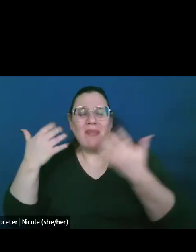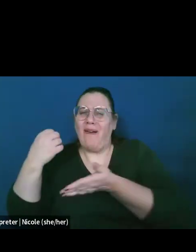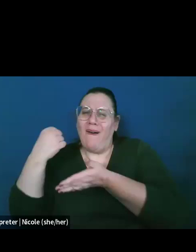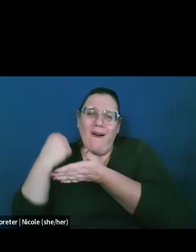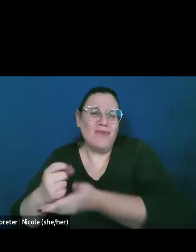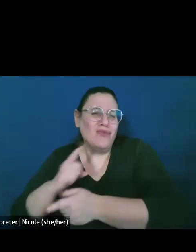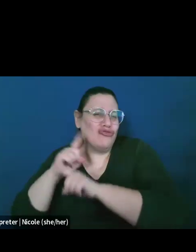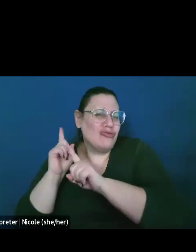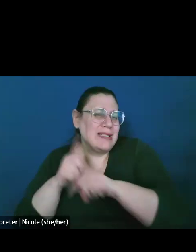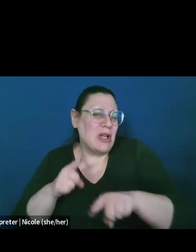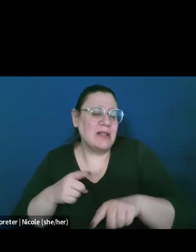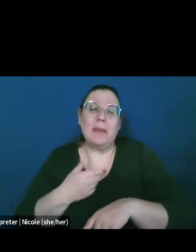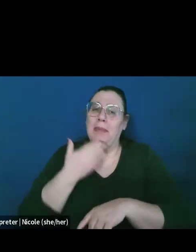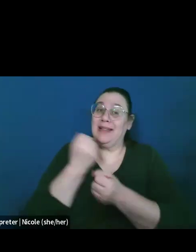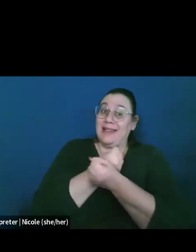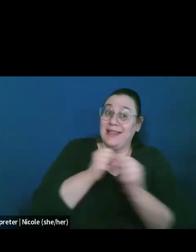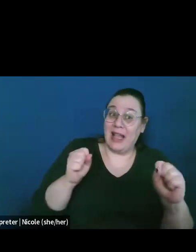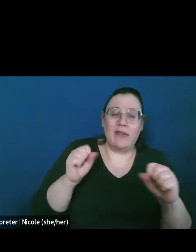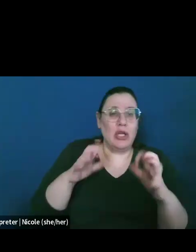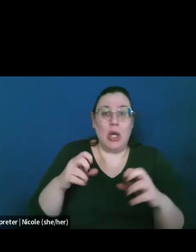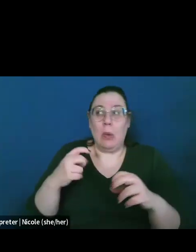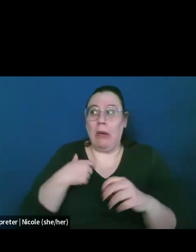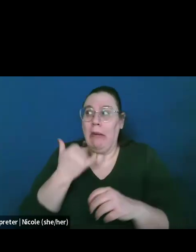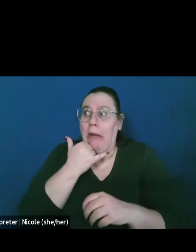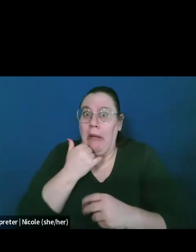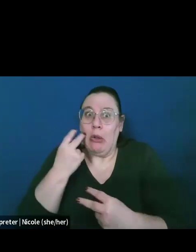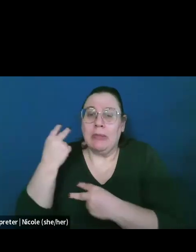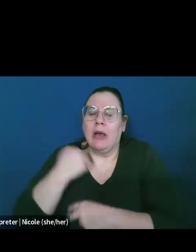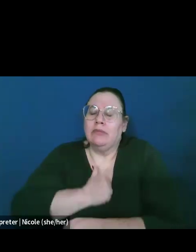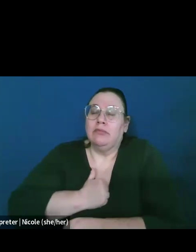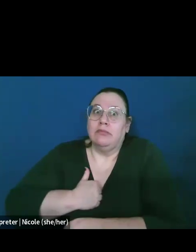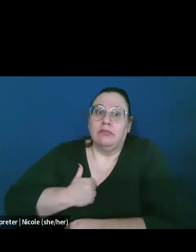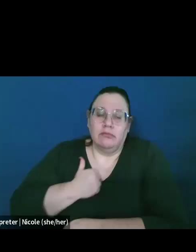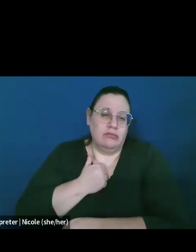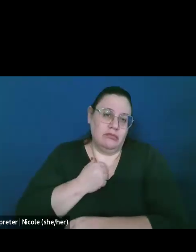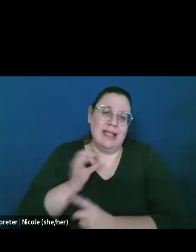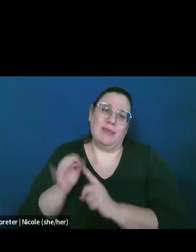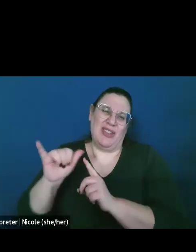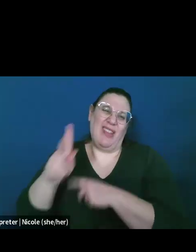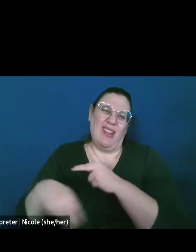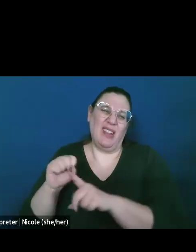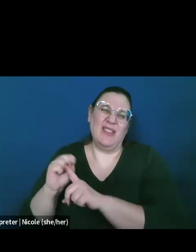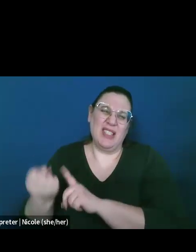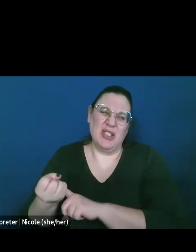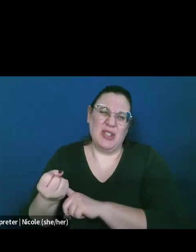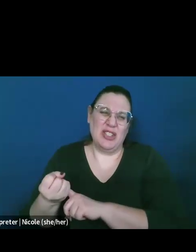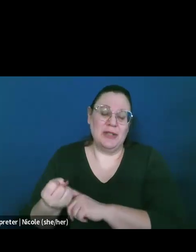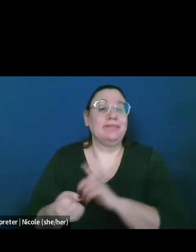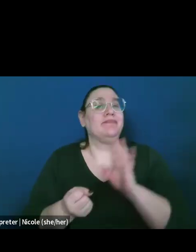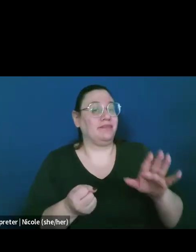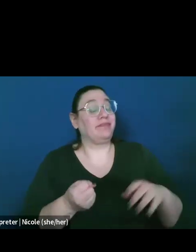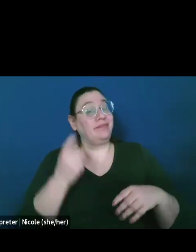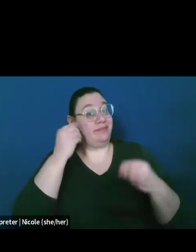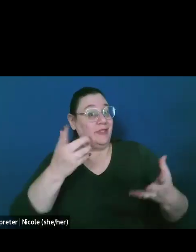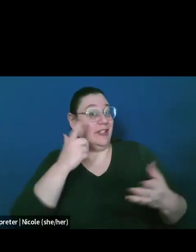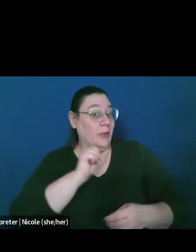it's always better to be safe than sorry, especially in this situation. So, and then this is for me.